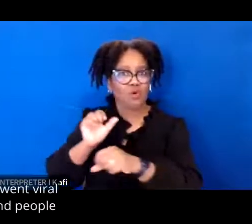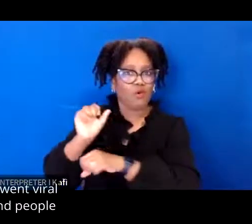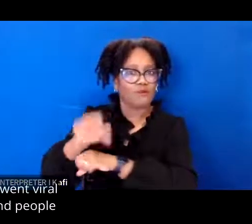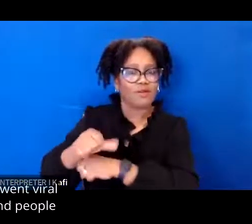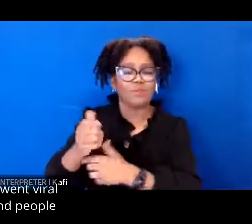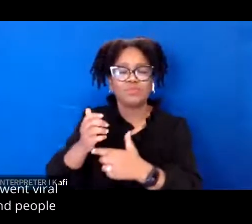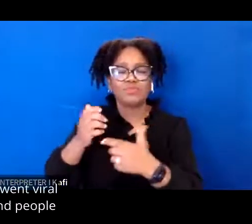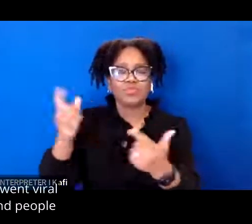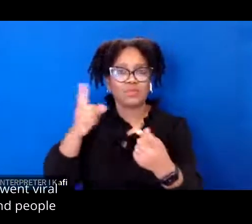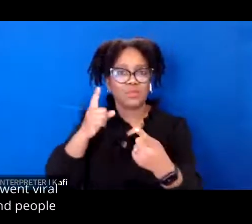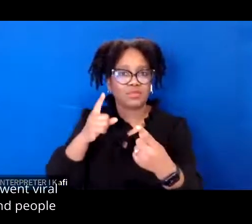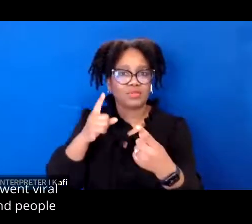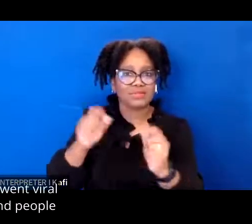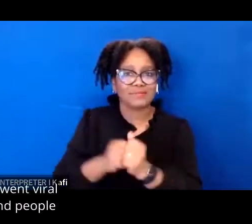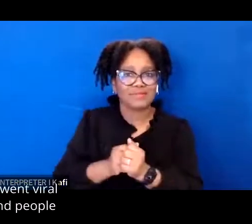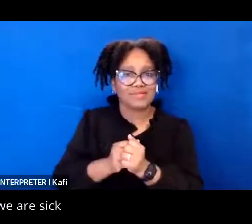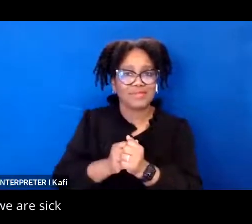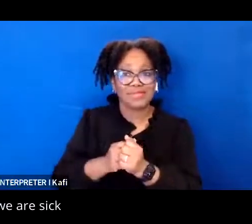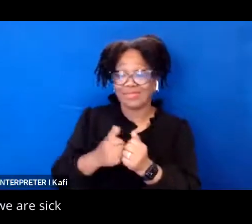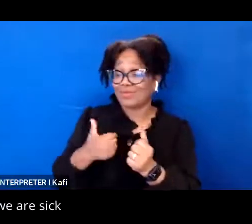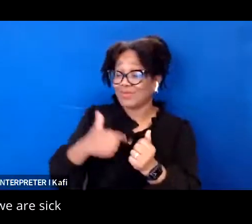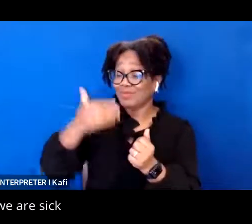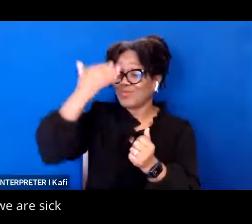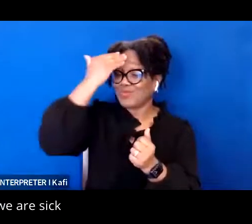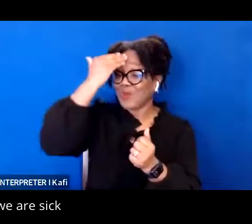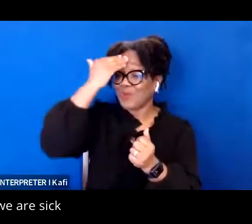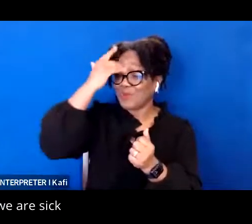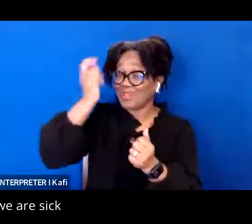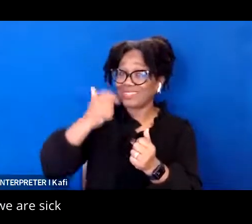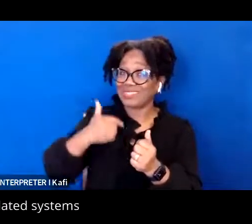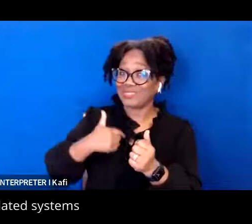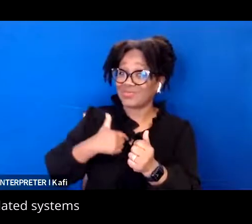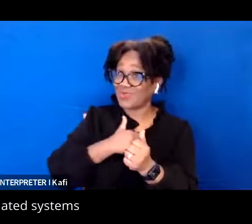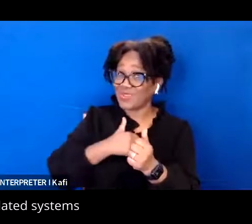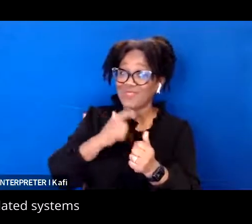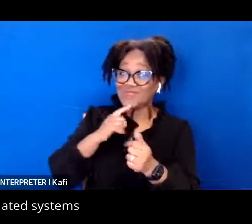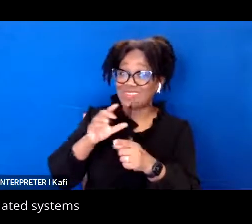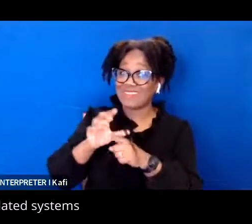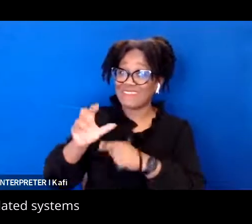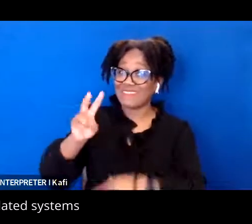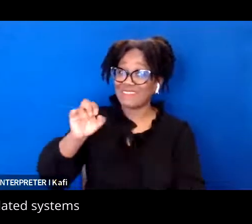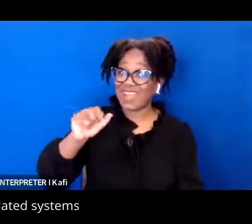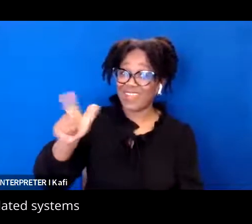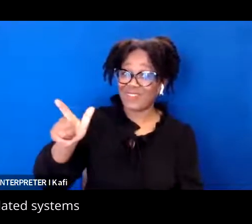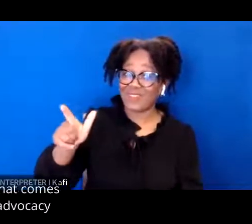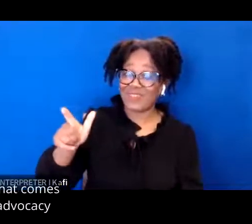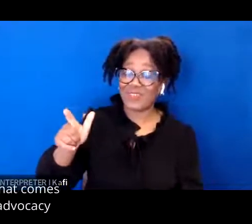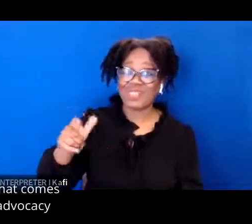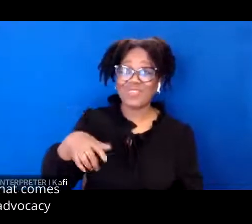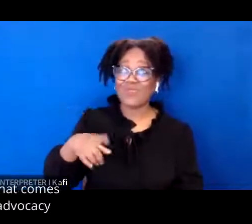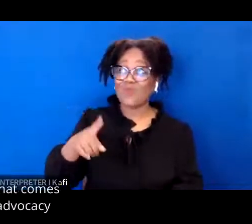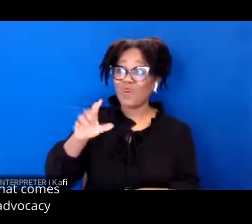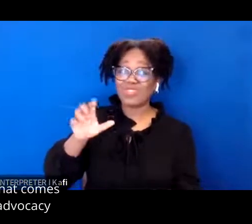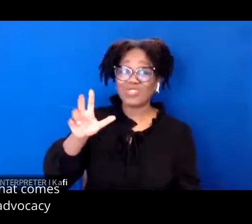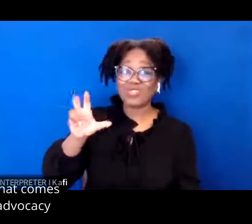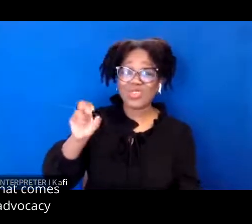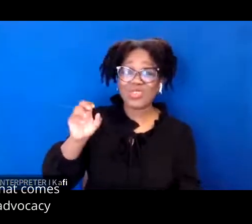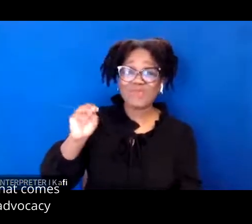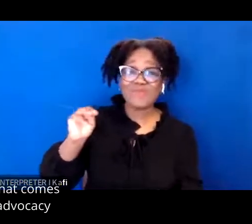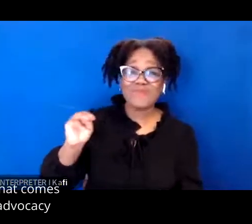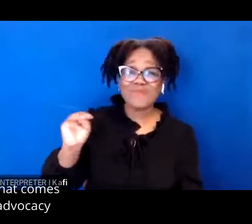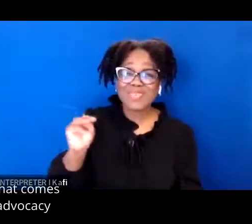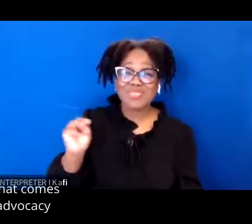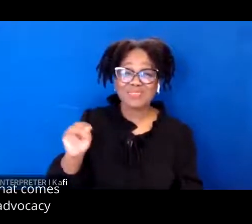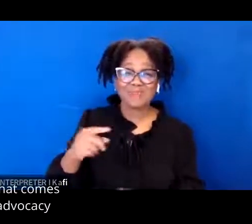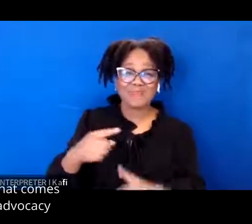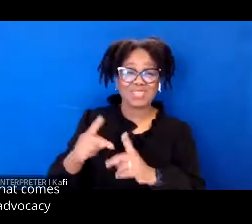131 plus thousand people also agreed that we are sick and tired of the outdated systems and the trauma that comes along